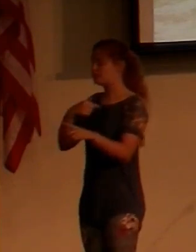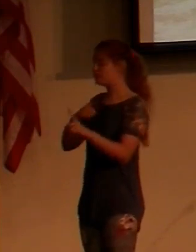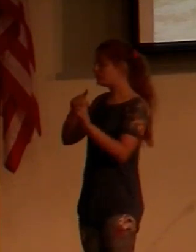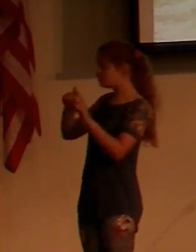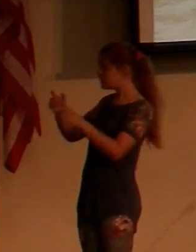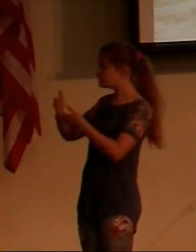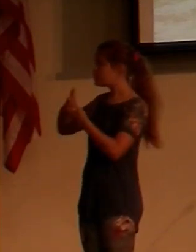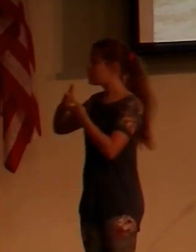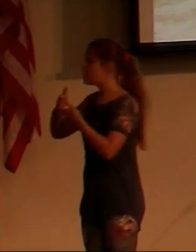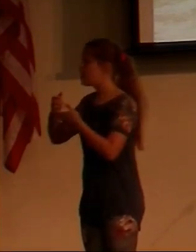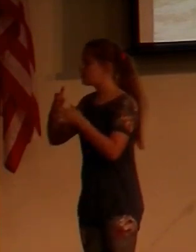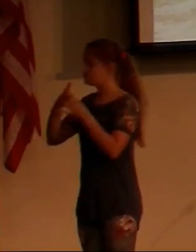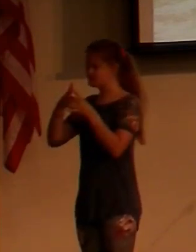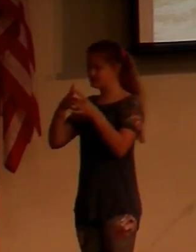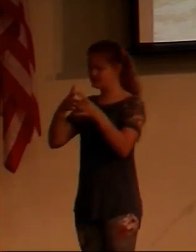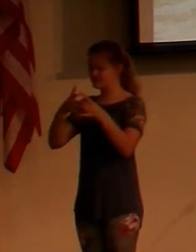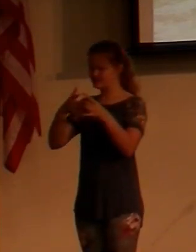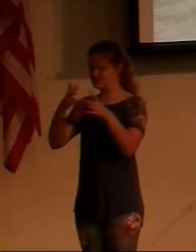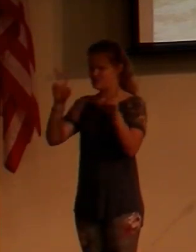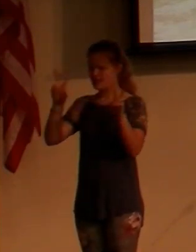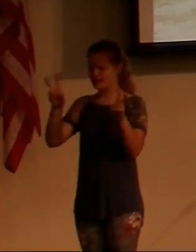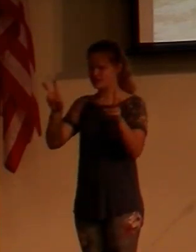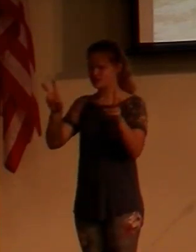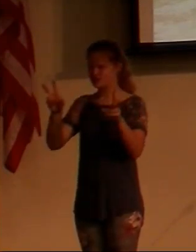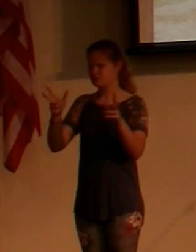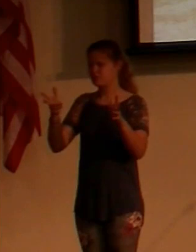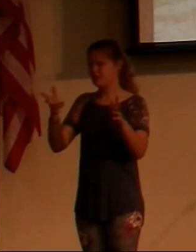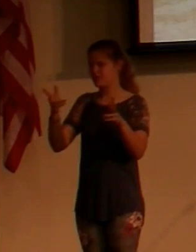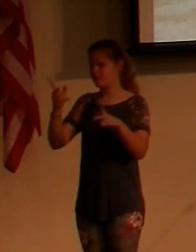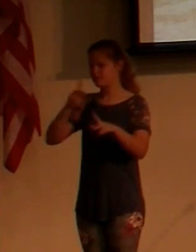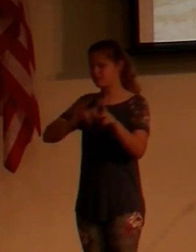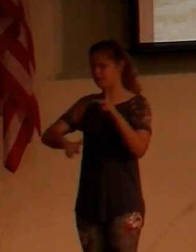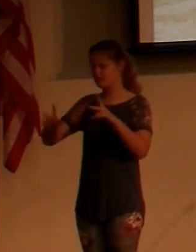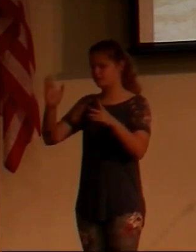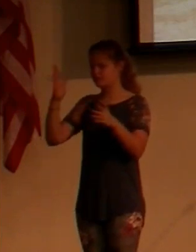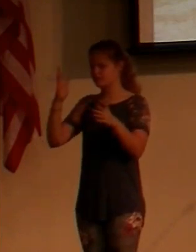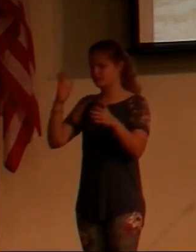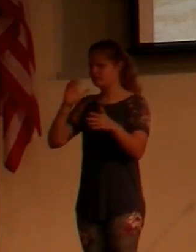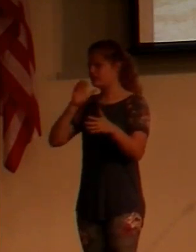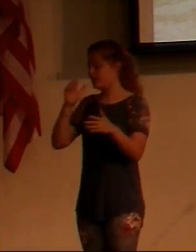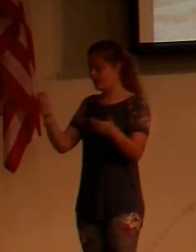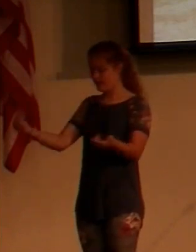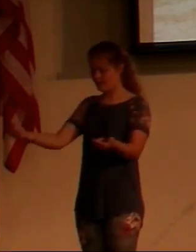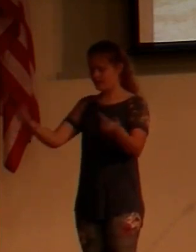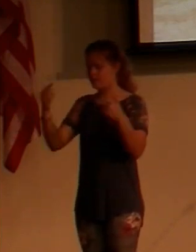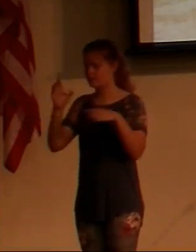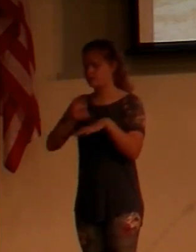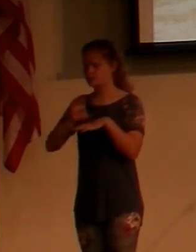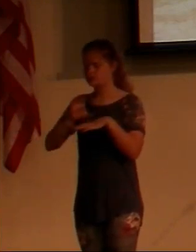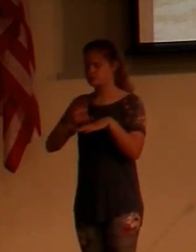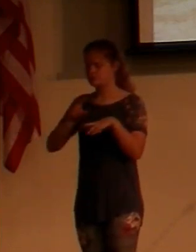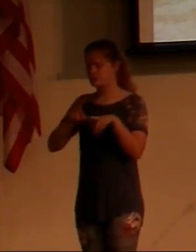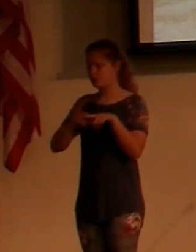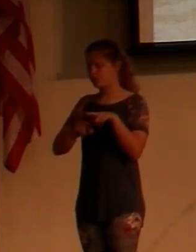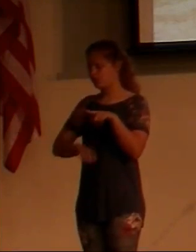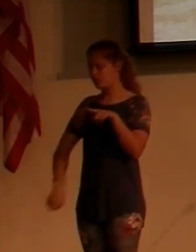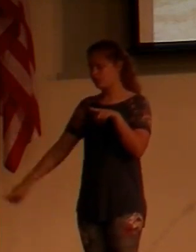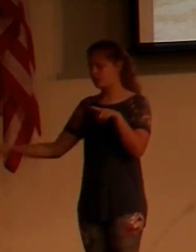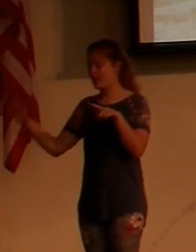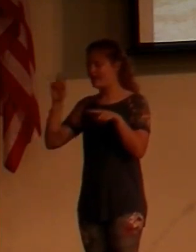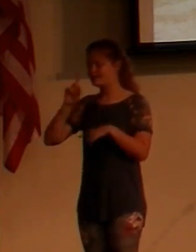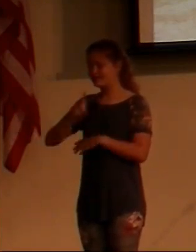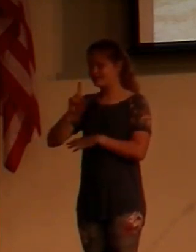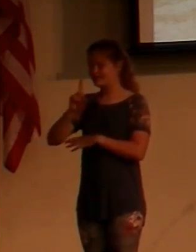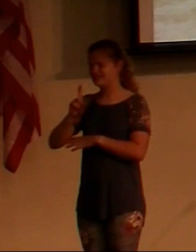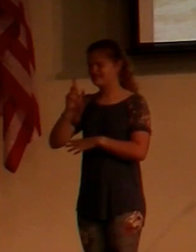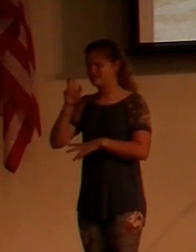some leadership issues, and people were actually stopping coming to church. They were falling away, and